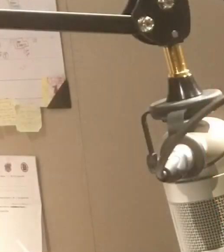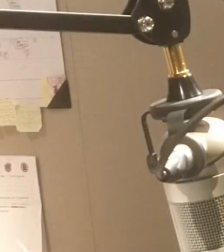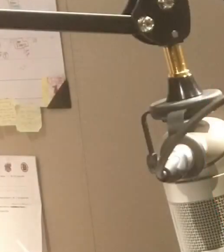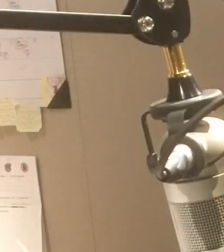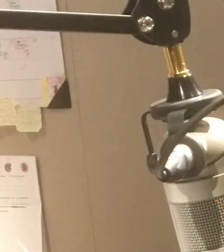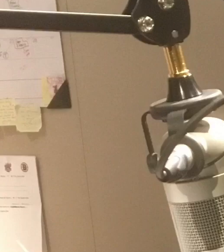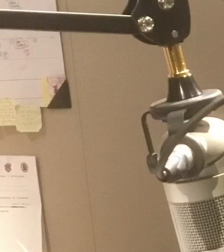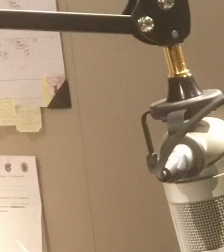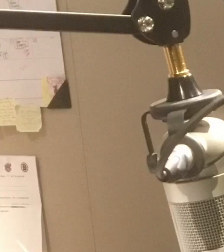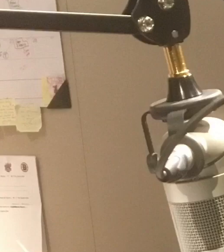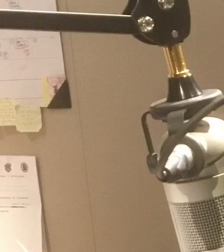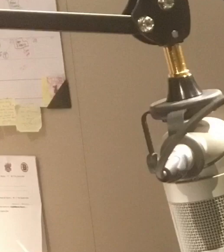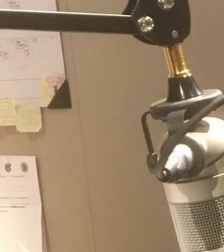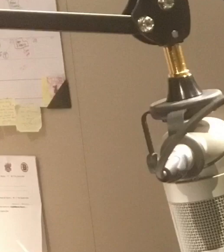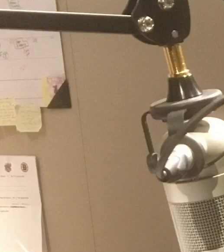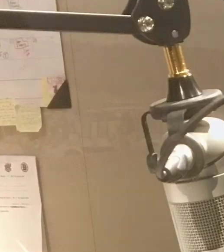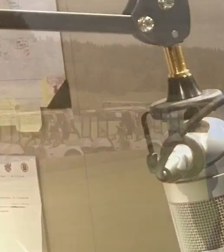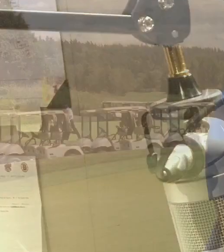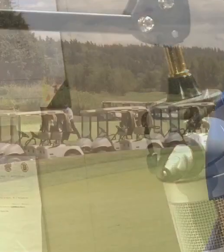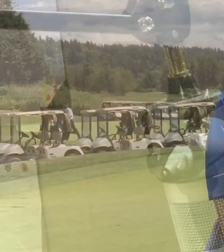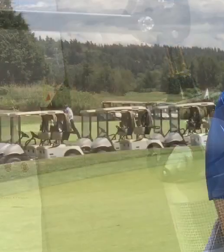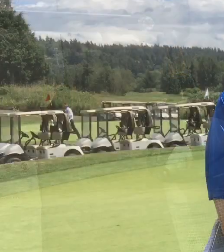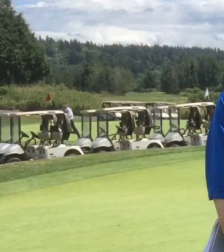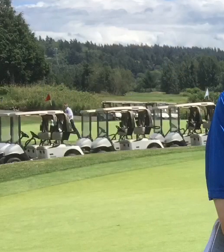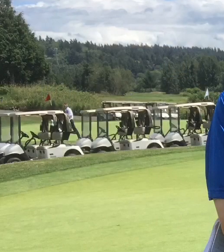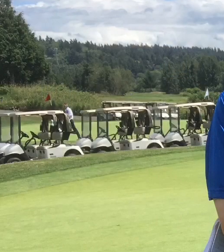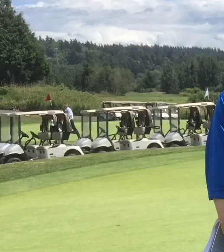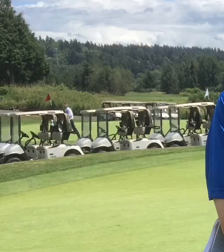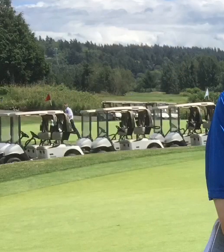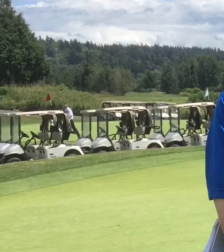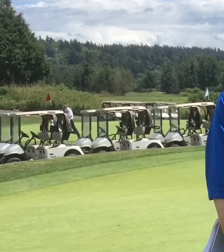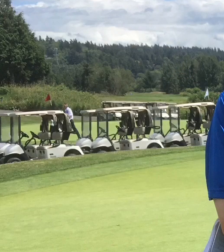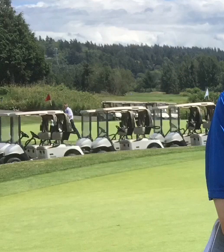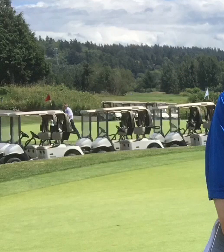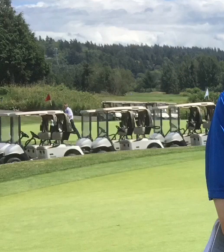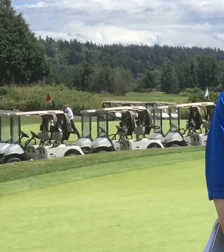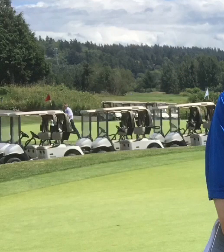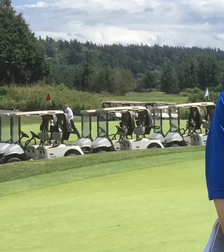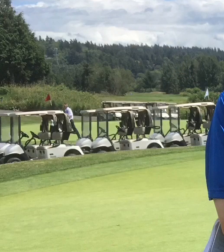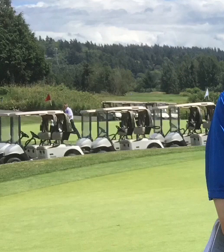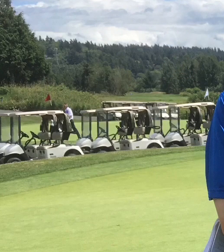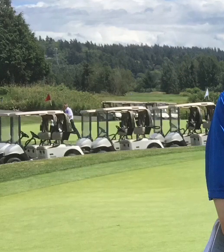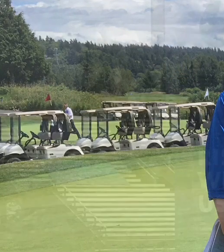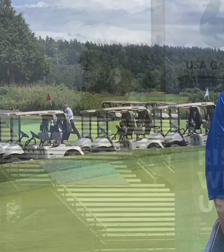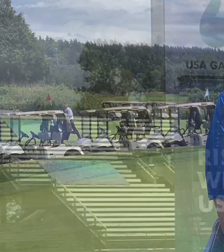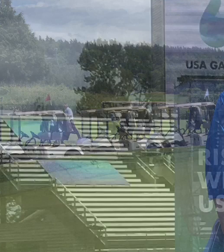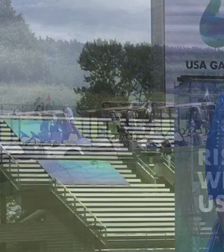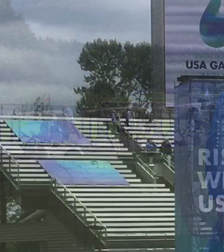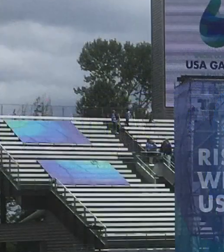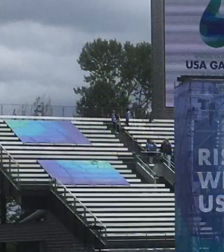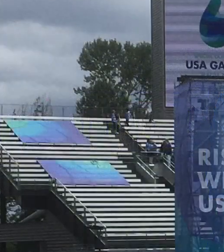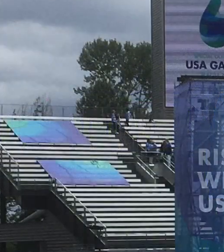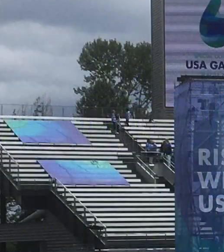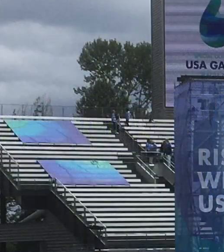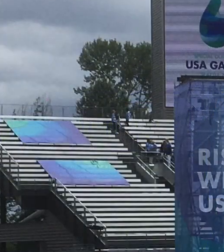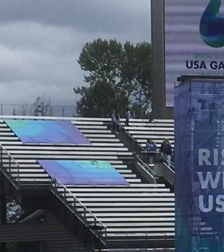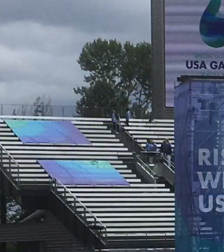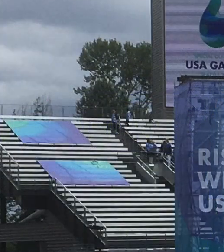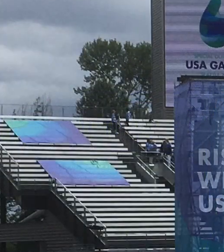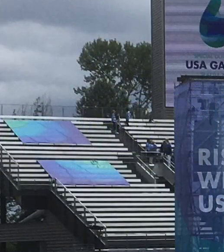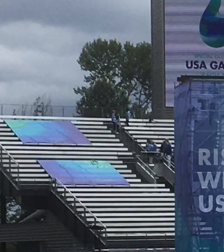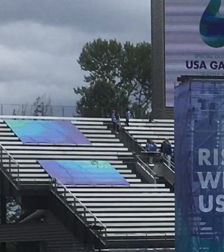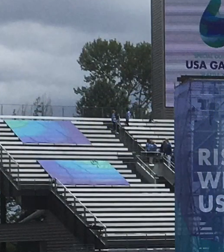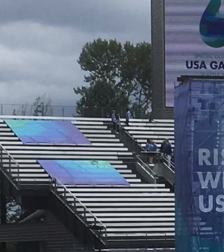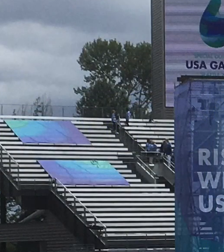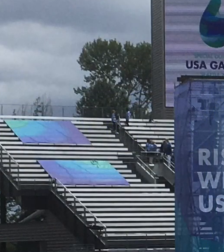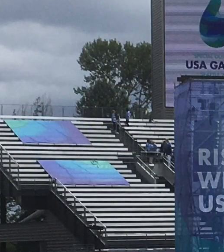a 14-year-old aspiring sports reporter. The foundation and Apex Entertainment are proudly supporting my career efforts. As a Flutie Fellow, I am